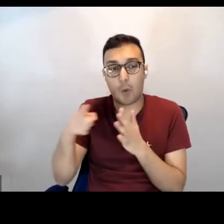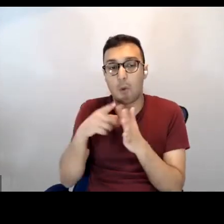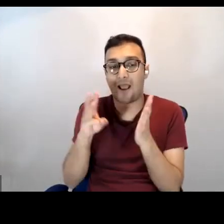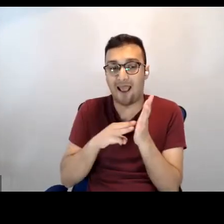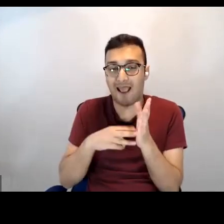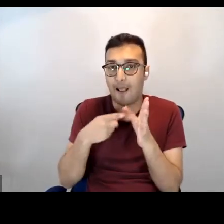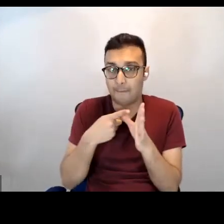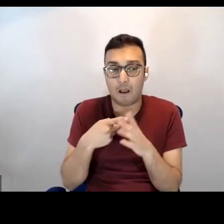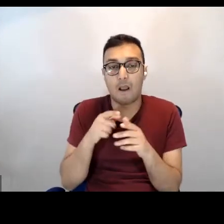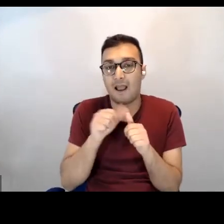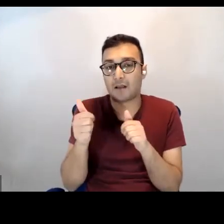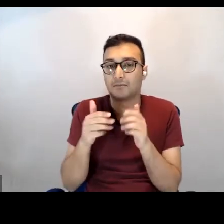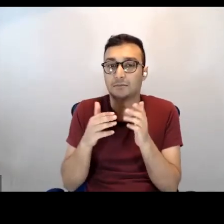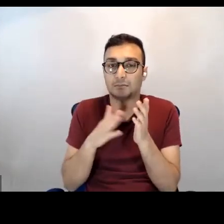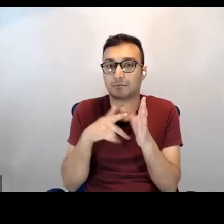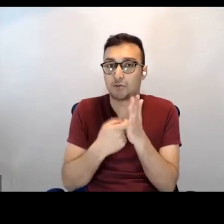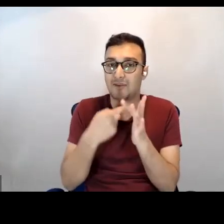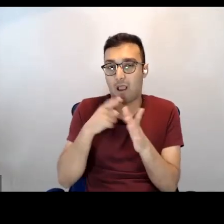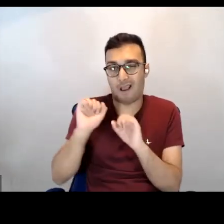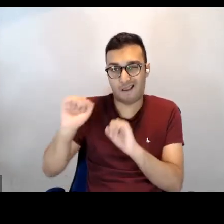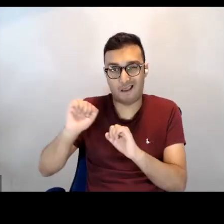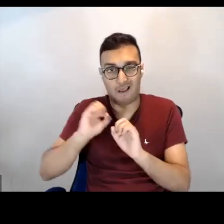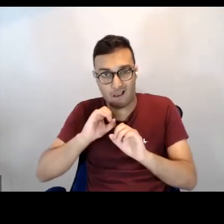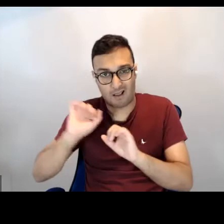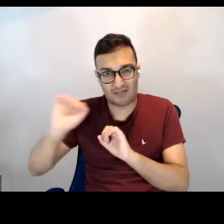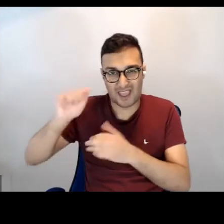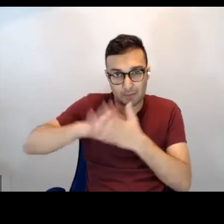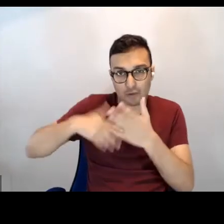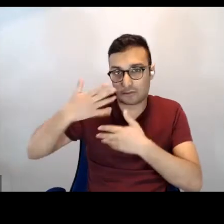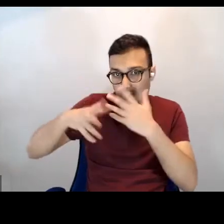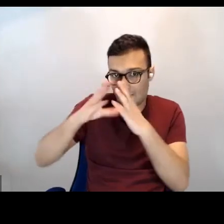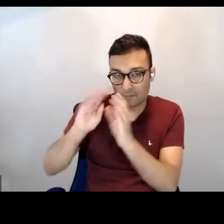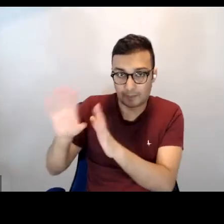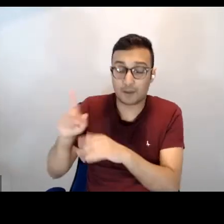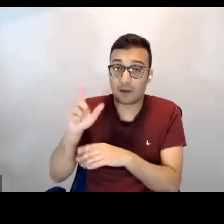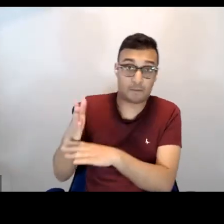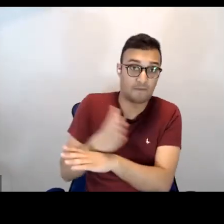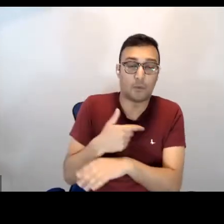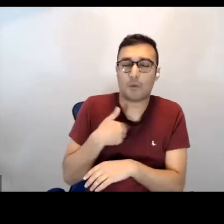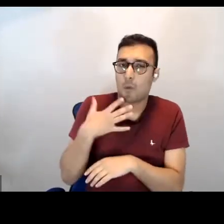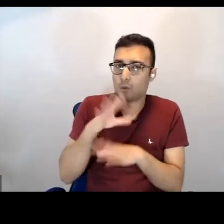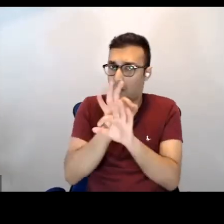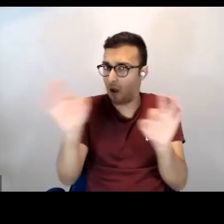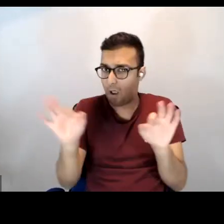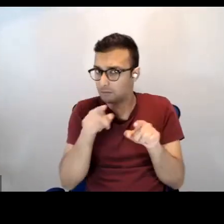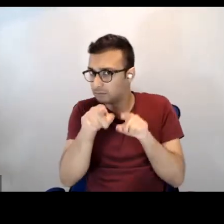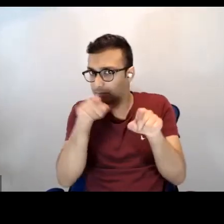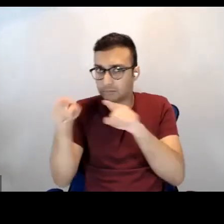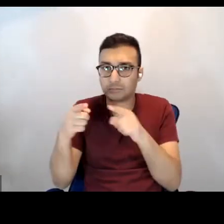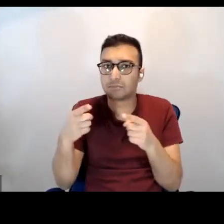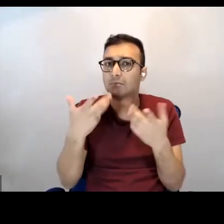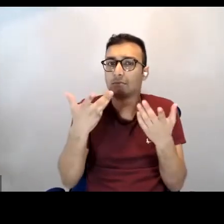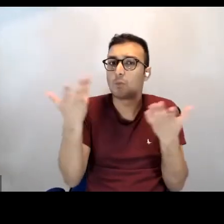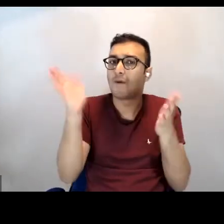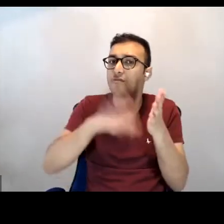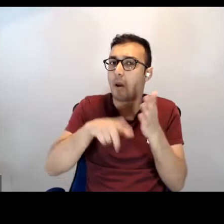Maria, about their involvement and I guess the wider implications of the project, we just wanted to ask everybody kind of what country they're connecting from. So